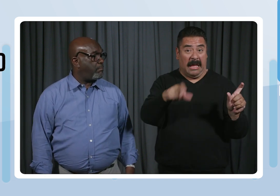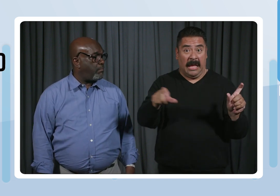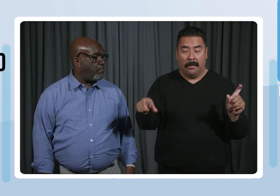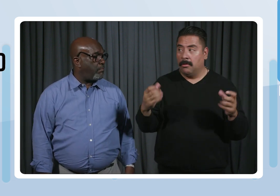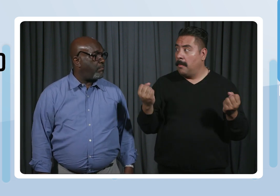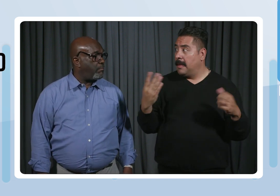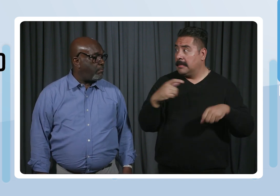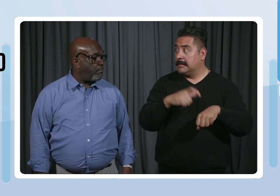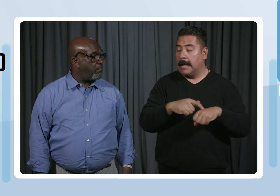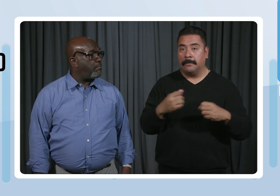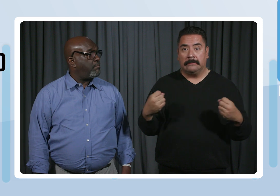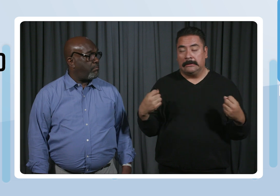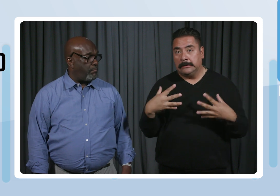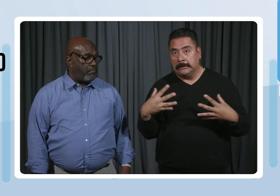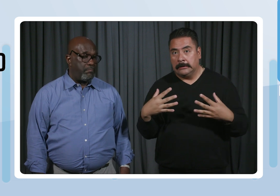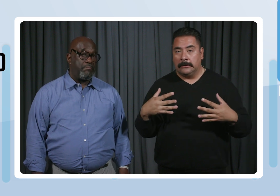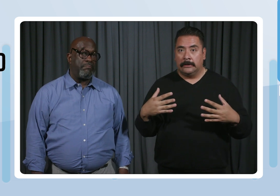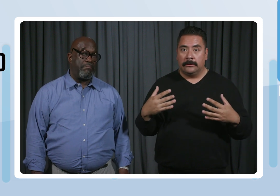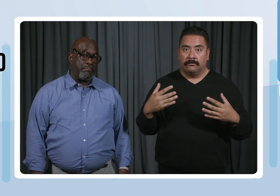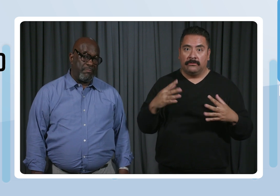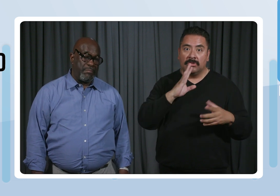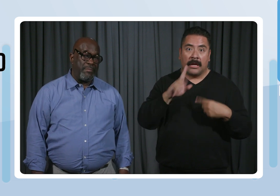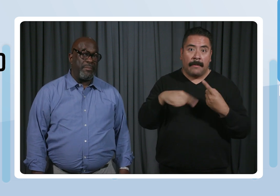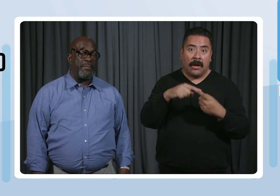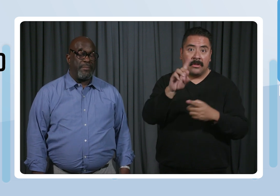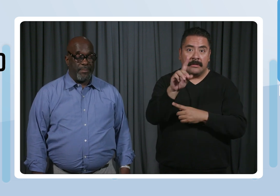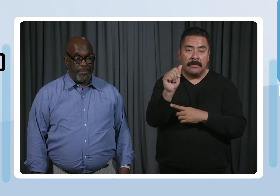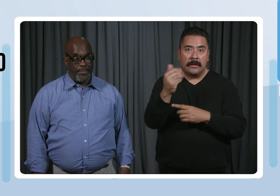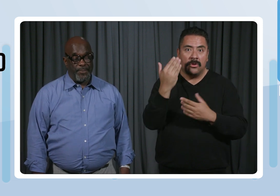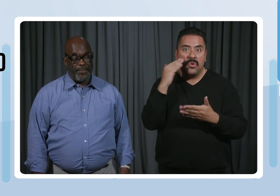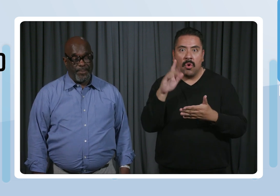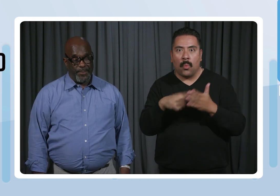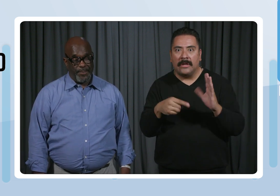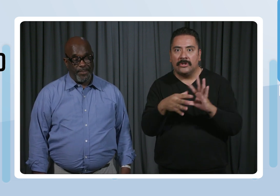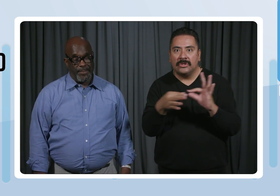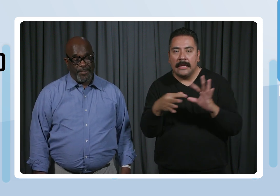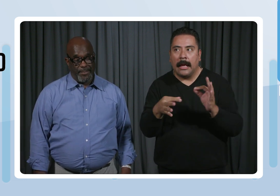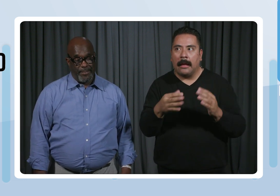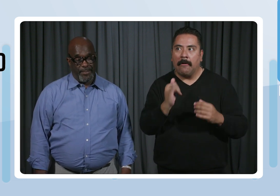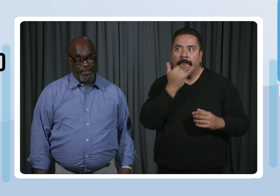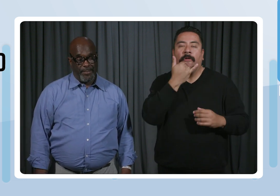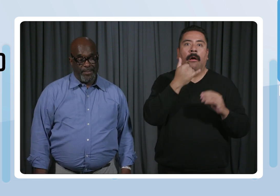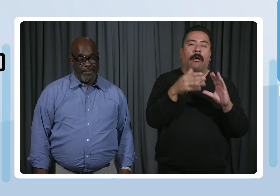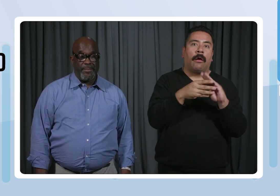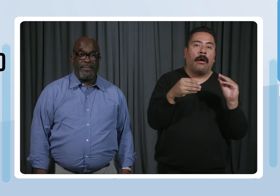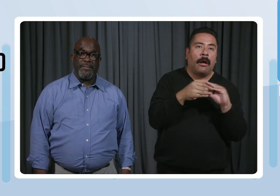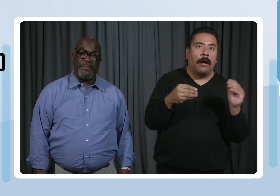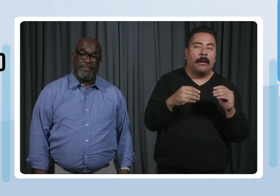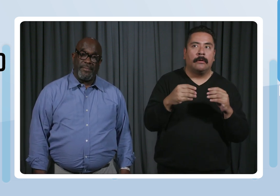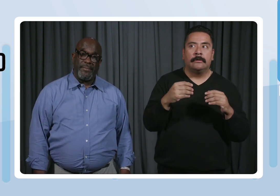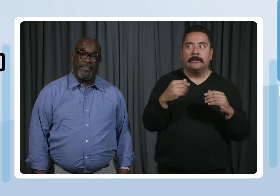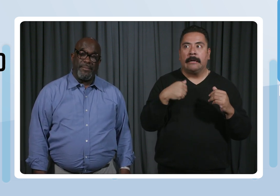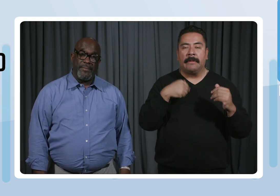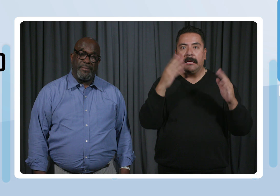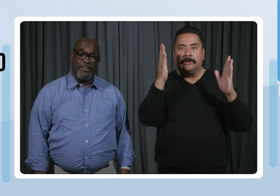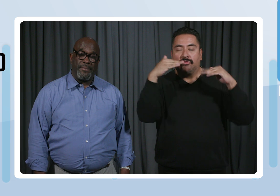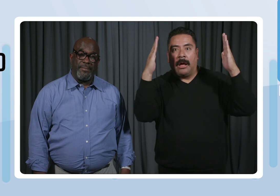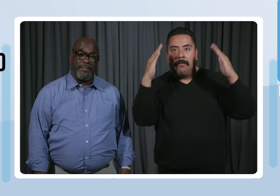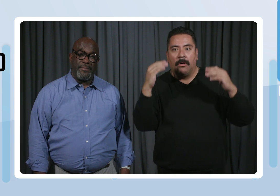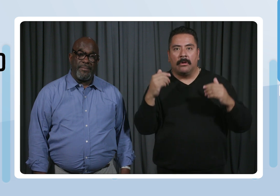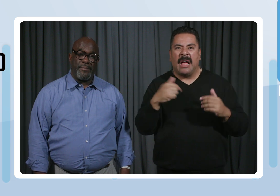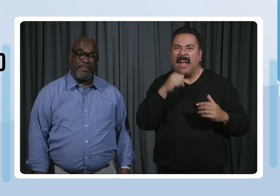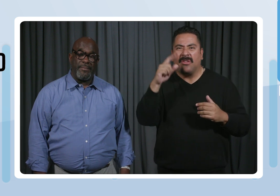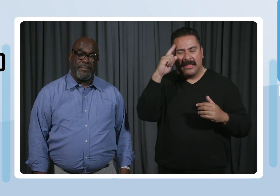about disability because they don't know what to say. They're going to say the wrong thing and they're afraid that they're going to get in trouble. And I don't think we